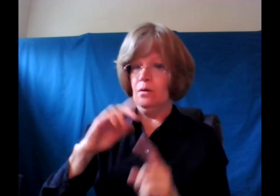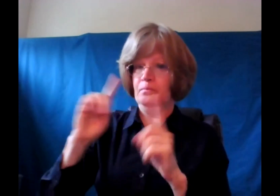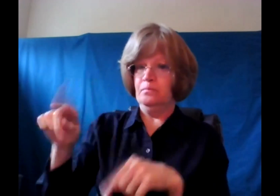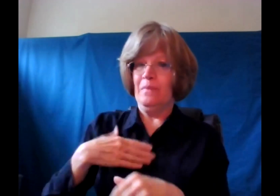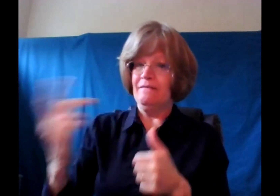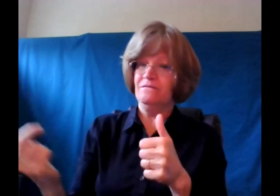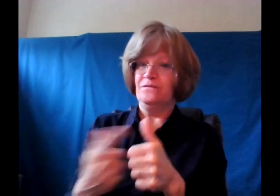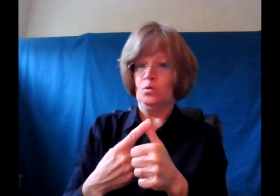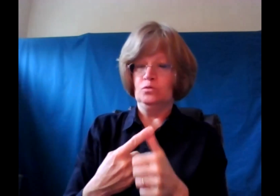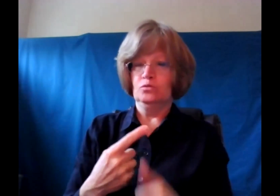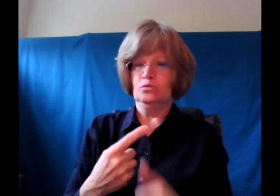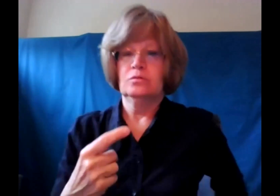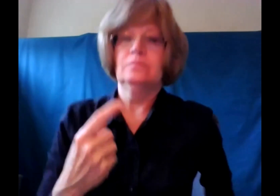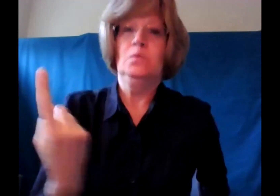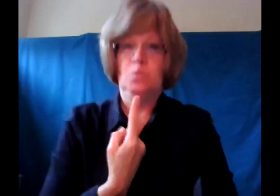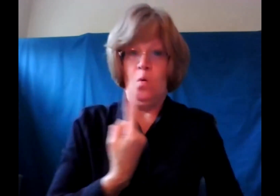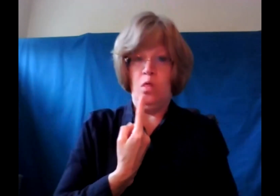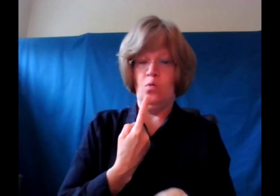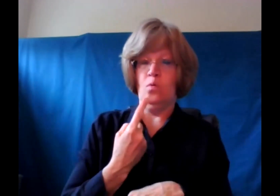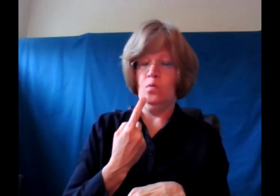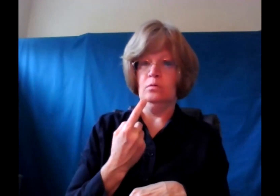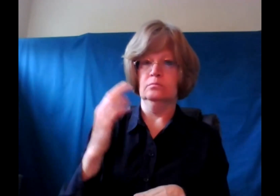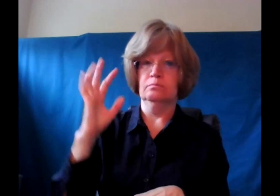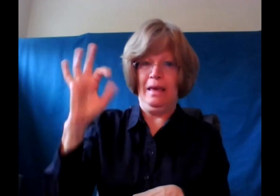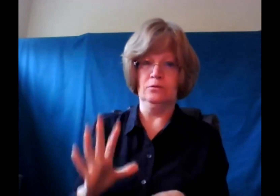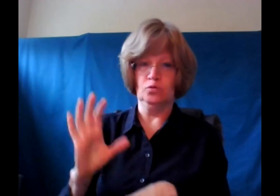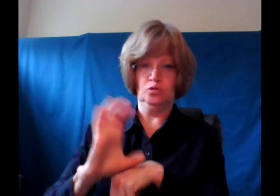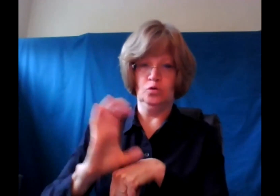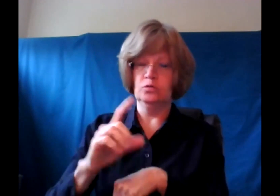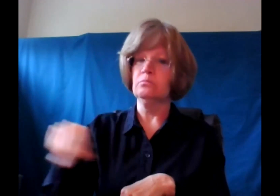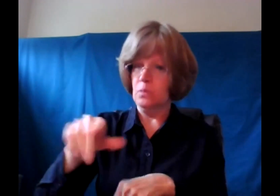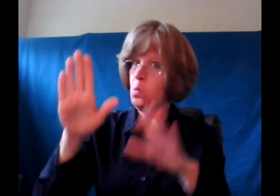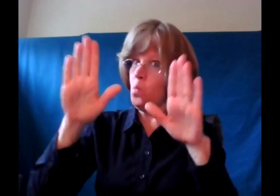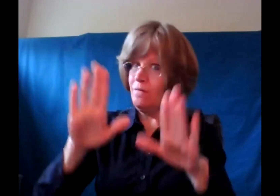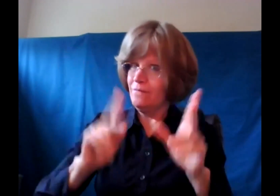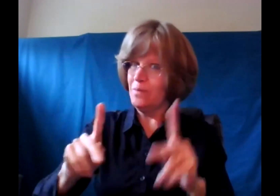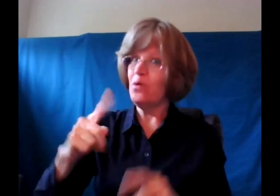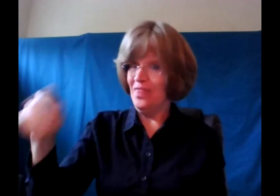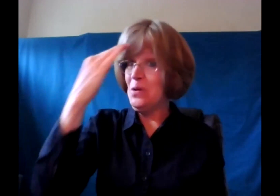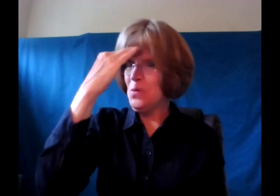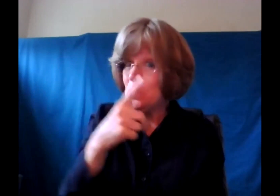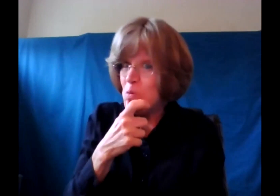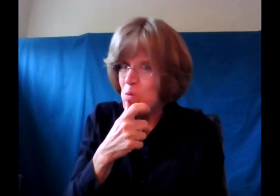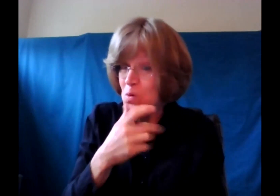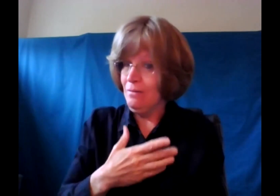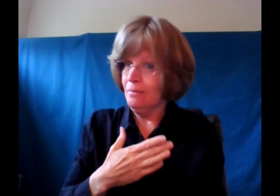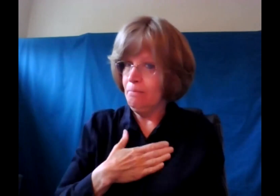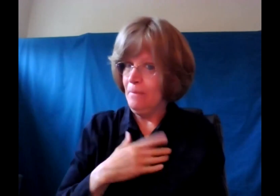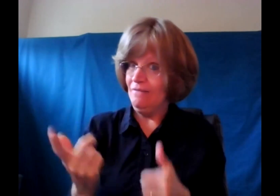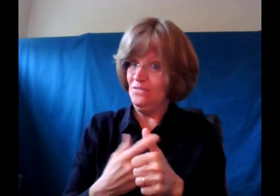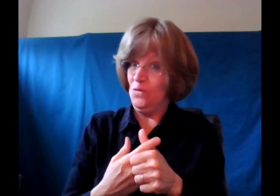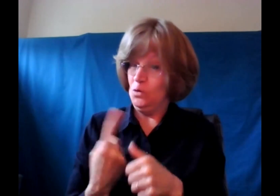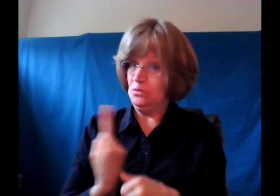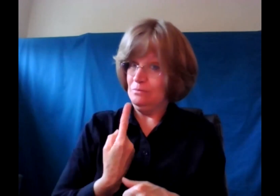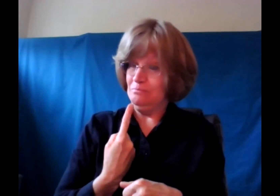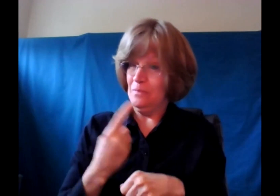solo ministry, folks were wonderful folks. Let me get that because they know who they are. My first solo ministry,